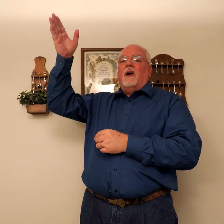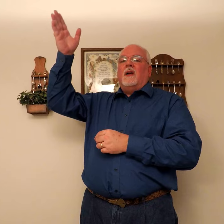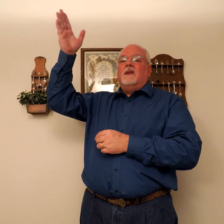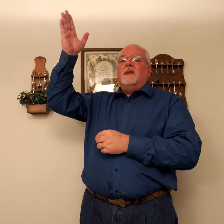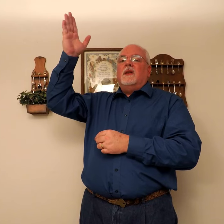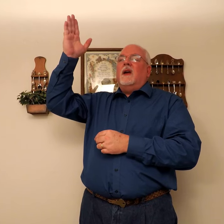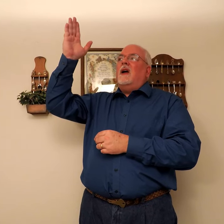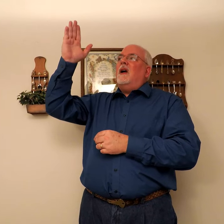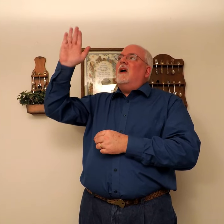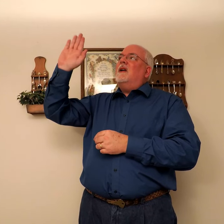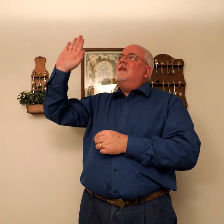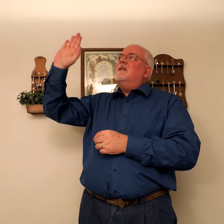on God's